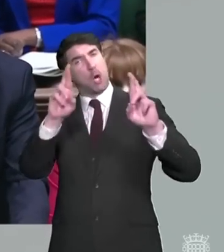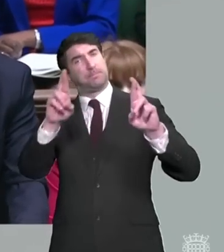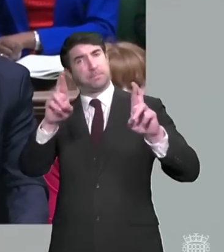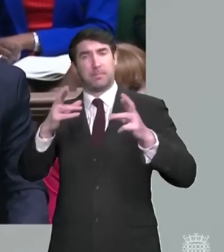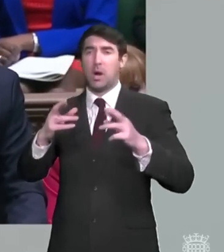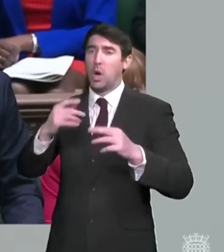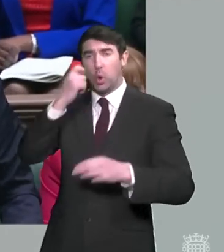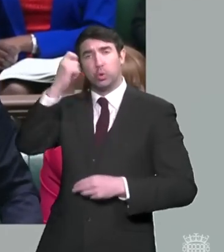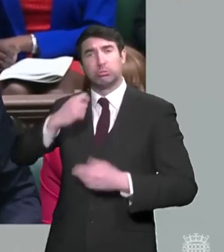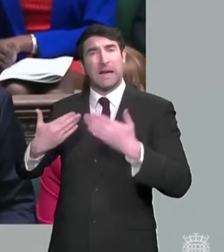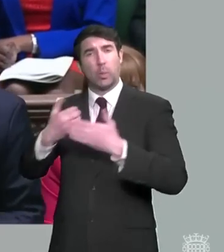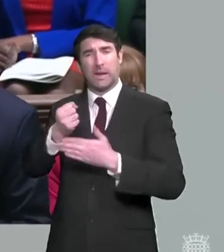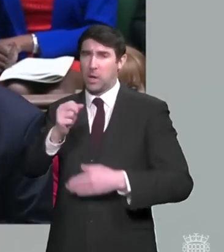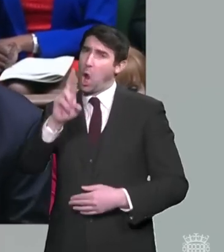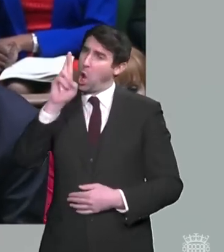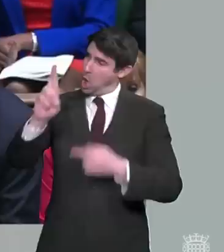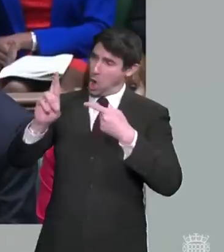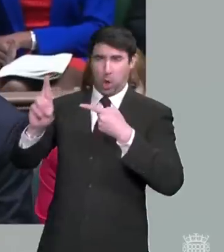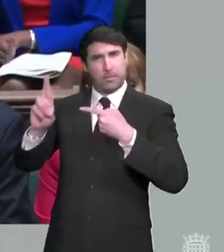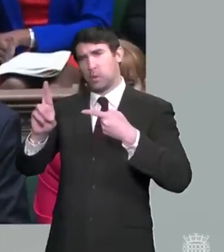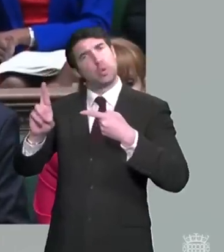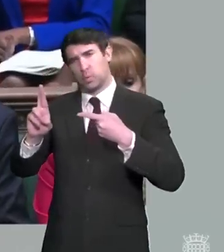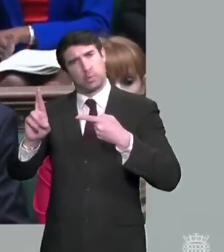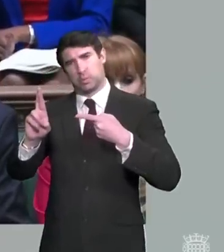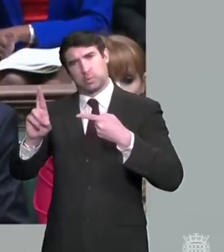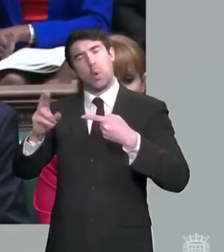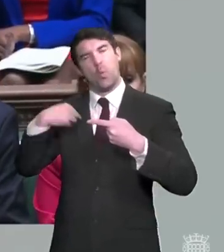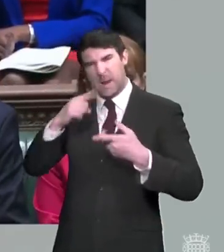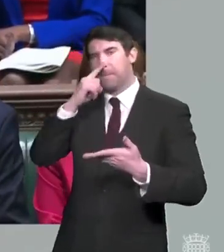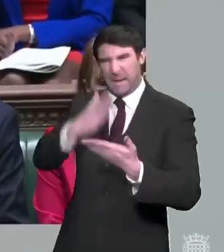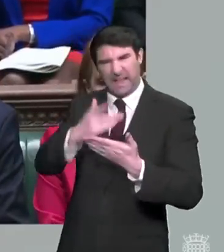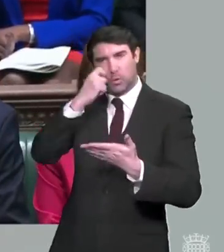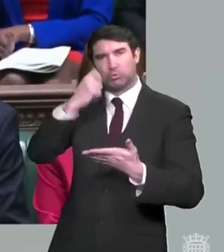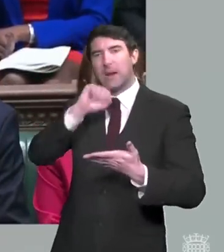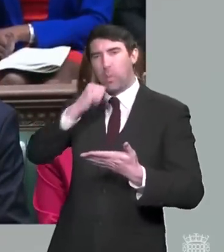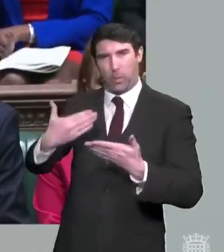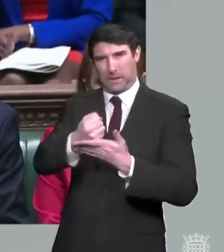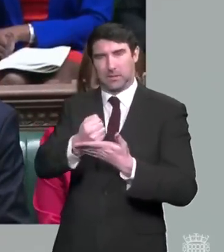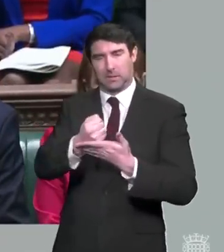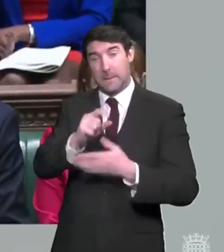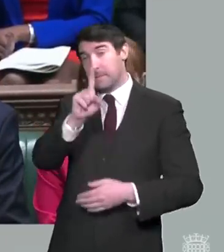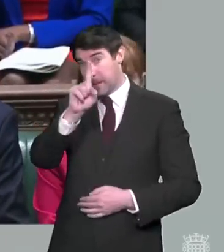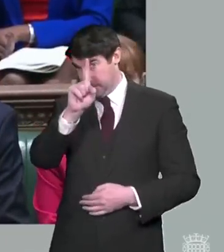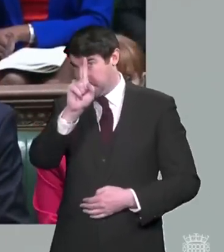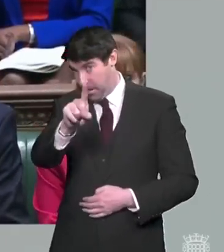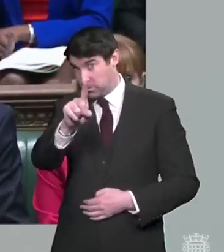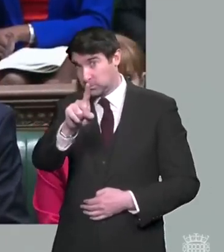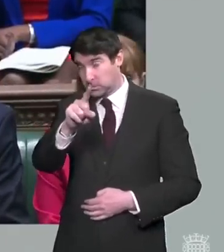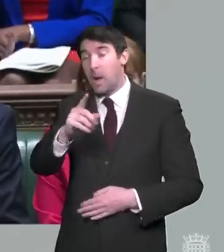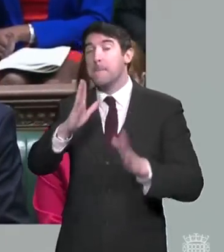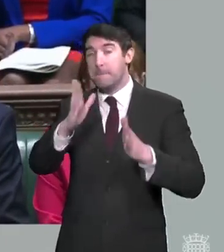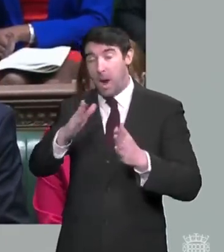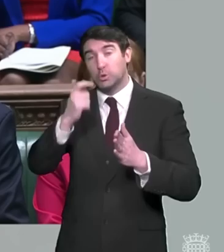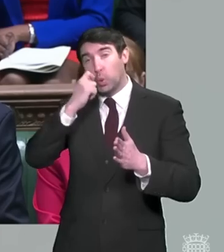that victory must be Ukraine's reconstruction. Does the Prime Minister agree with me that Russia should pay for the destruction it